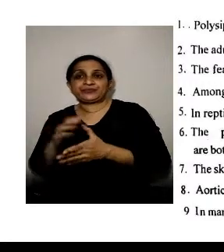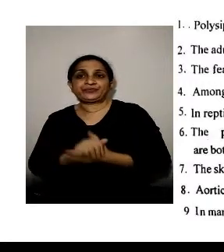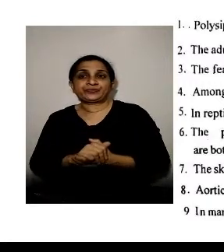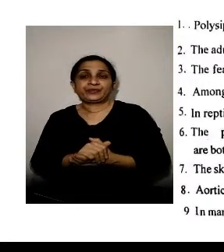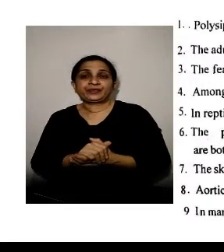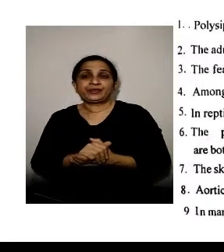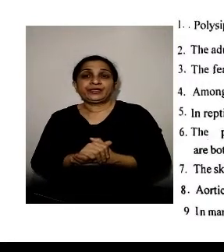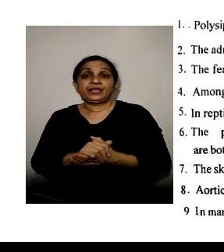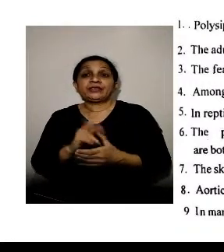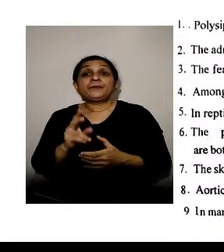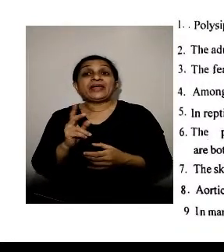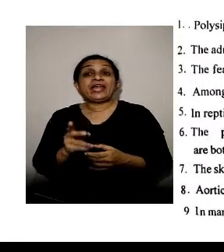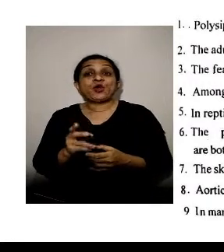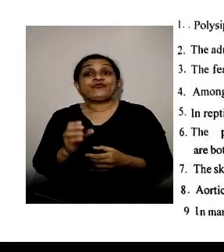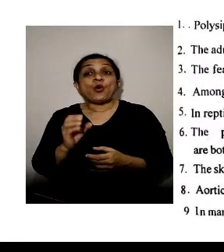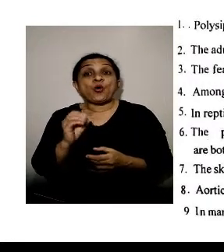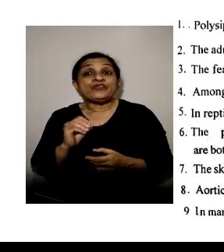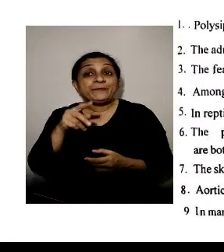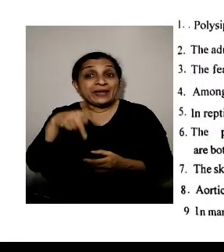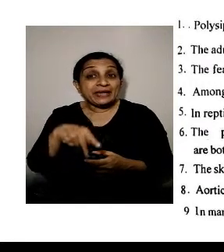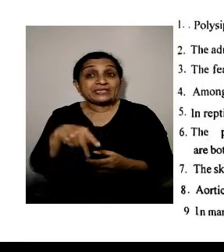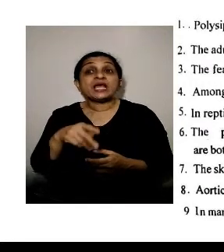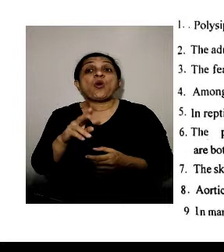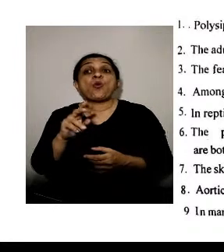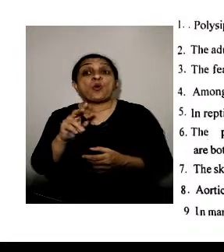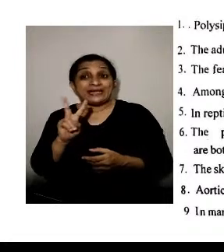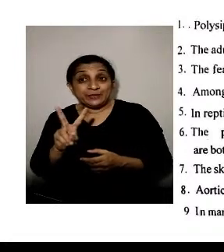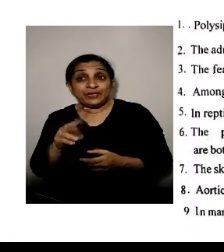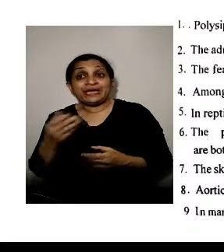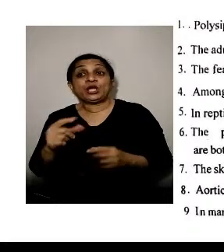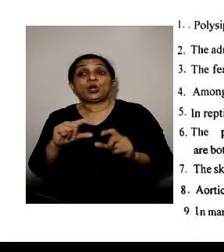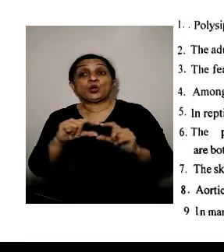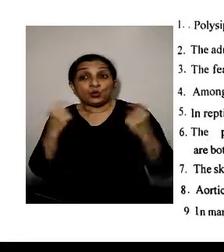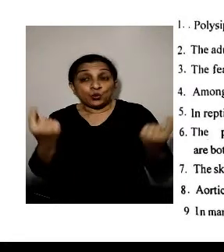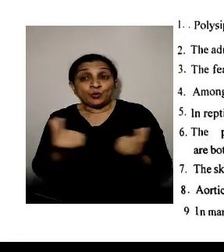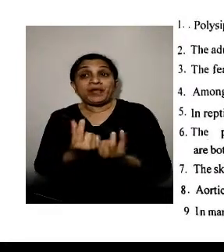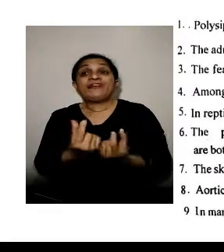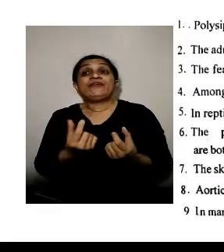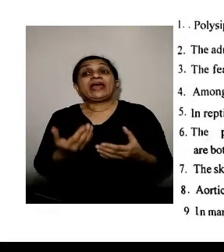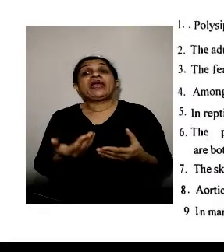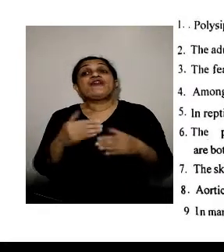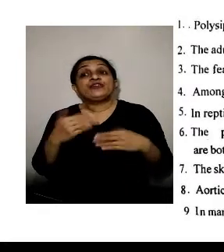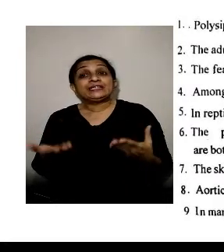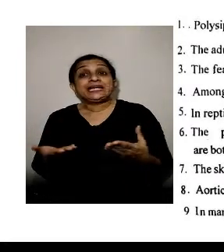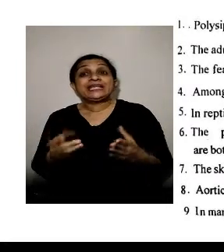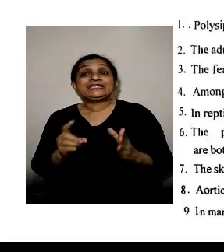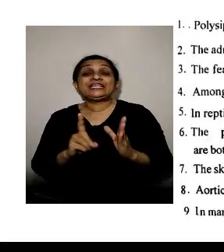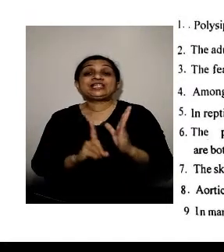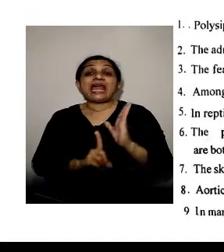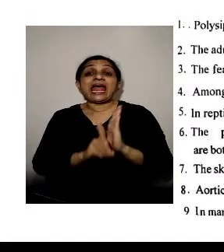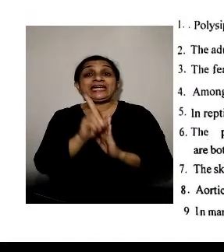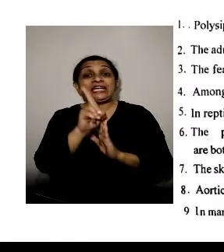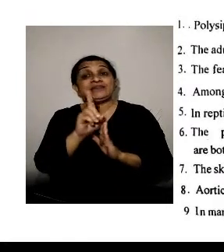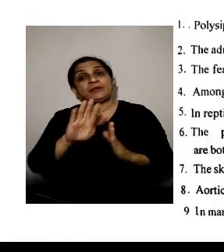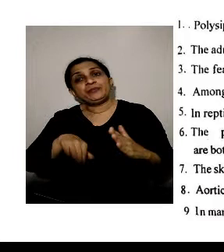The pair of oviparous vertebrate group where fertilization